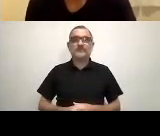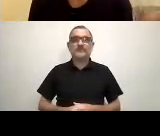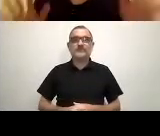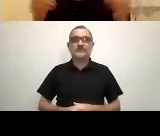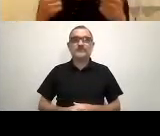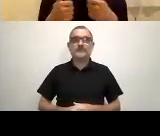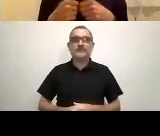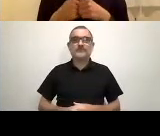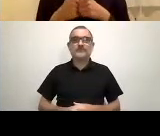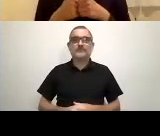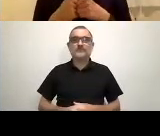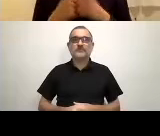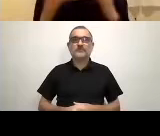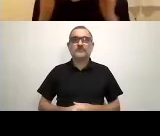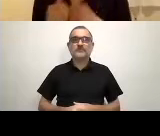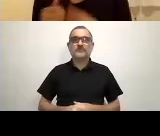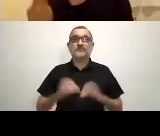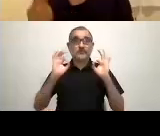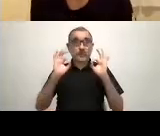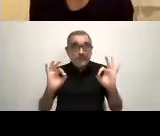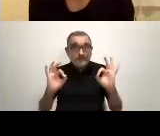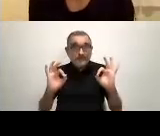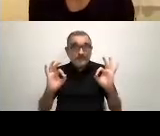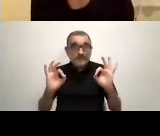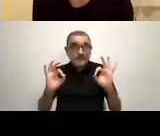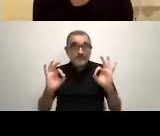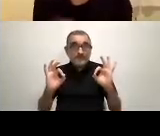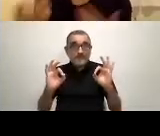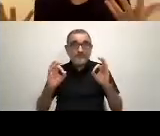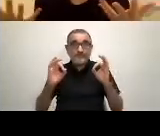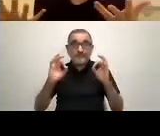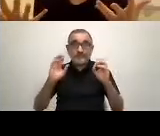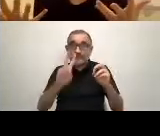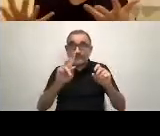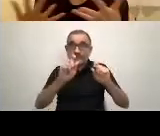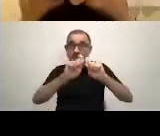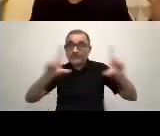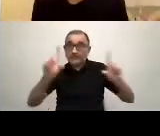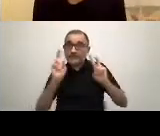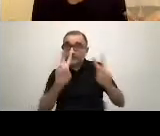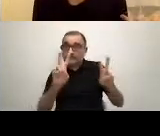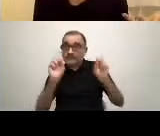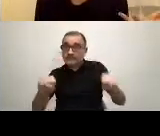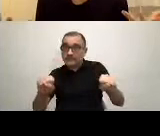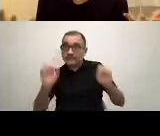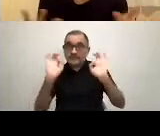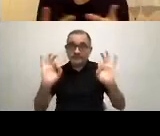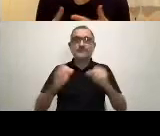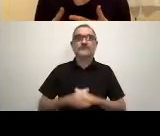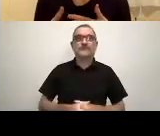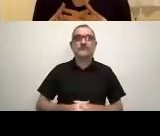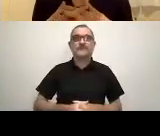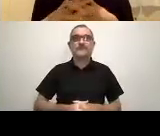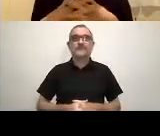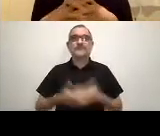Okay. Hopefully everyone can see this now. So this session, we're just going to be talking